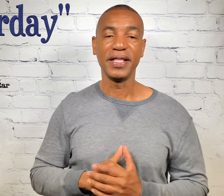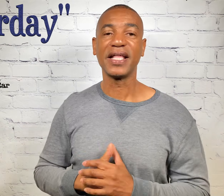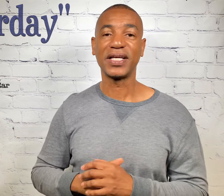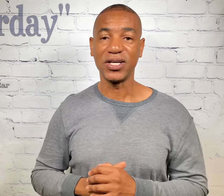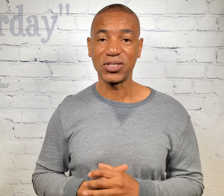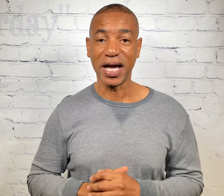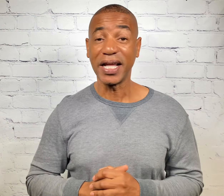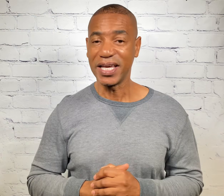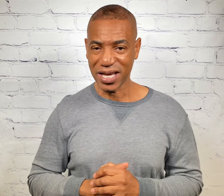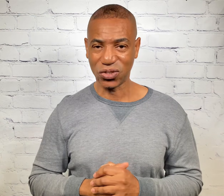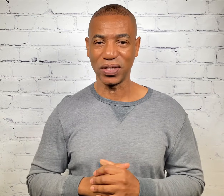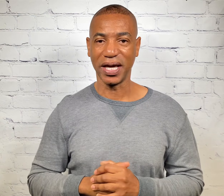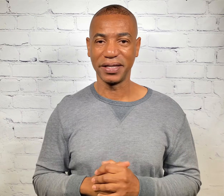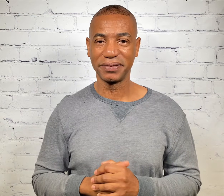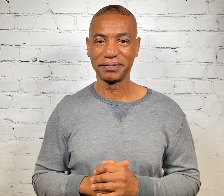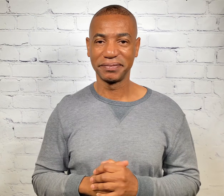that is how you sign yesterday.